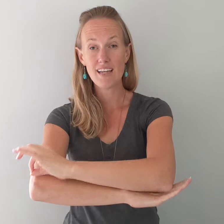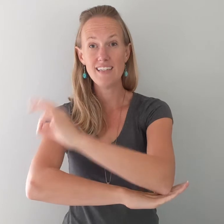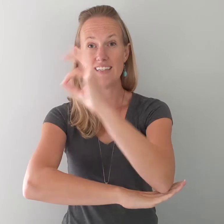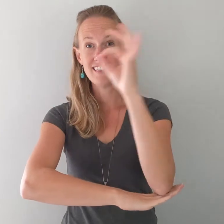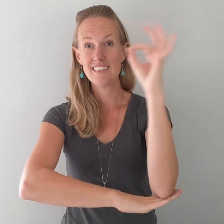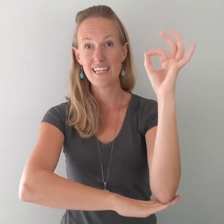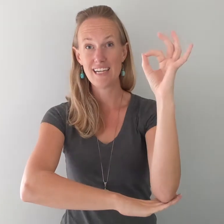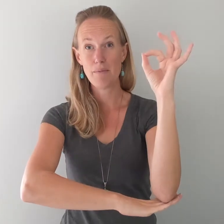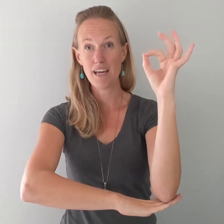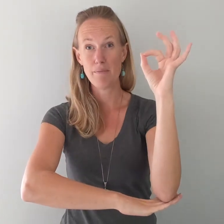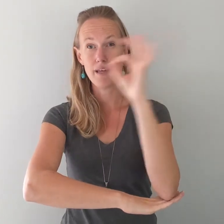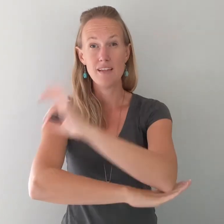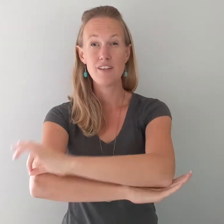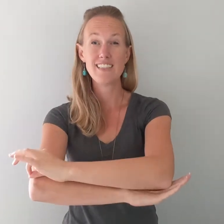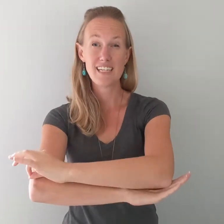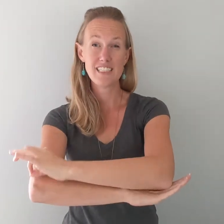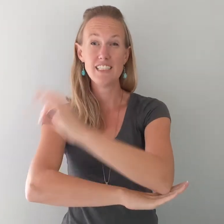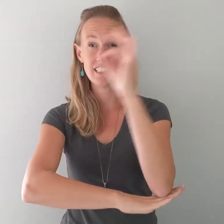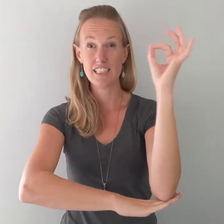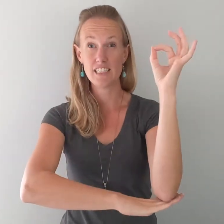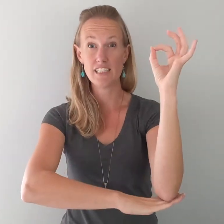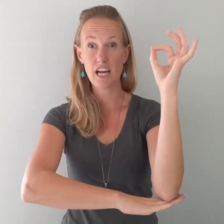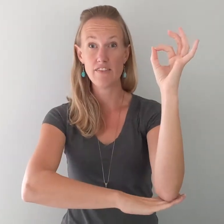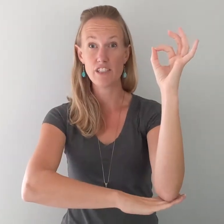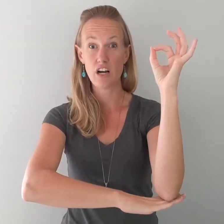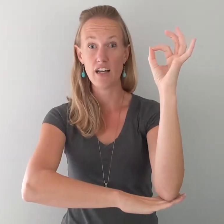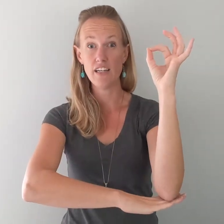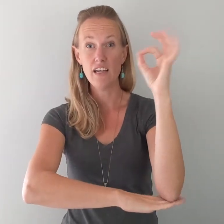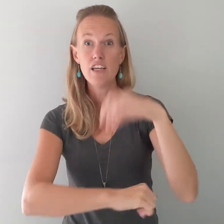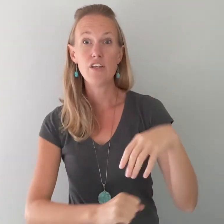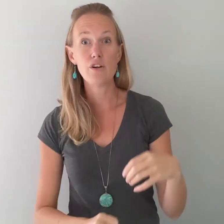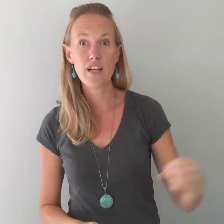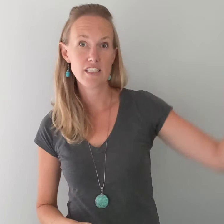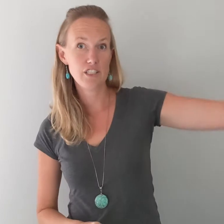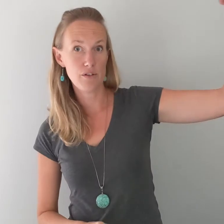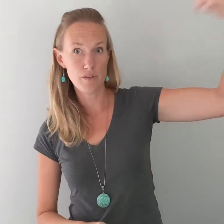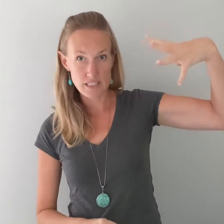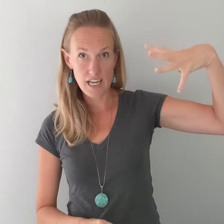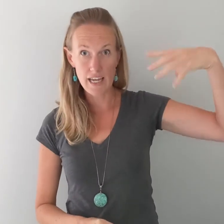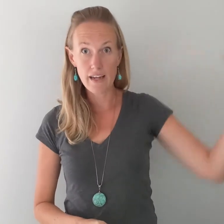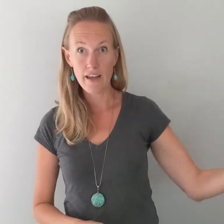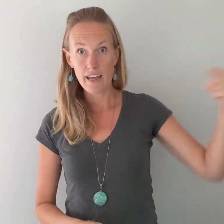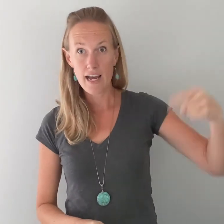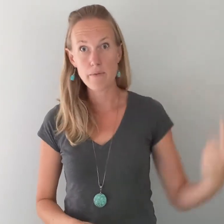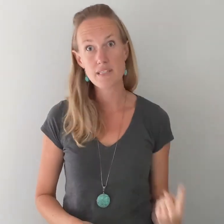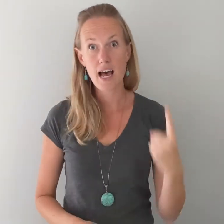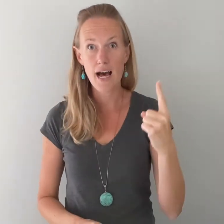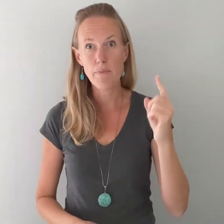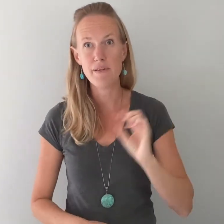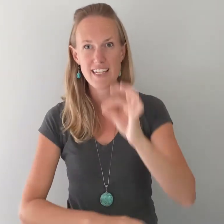Okay, the sun coming up. So that's actually just the sign for dawn. You could actually do the sun comes up, but that's